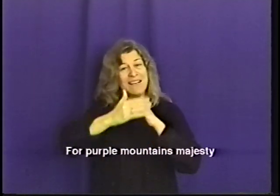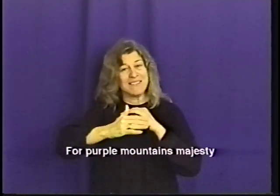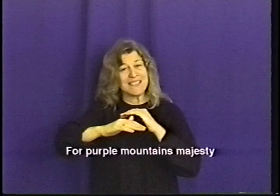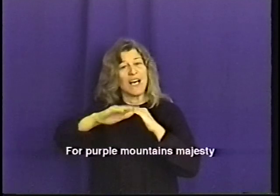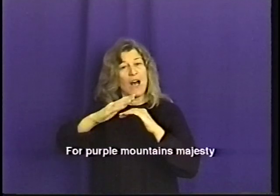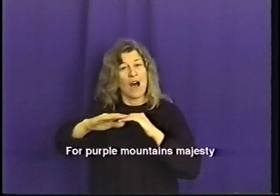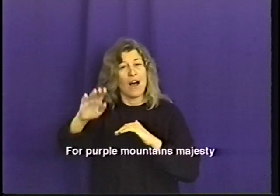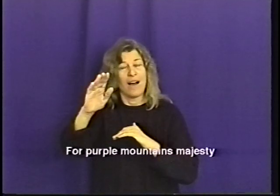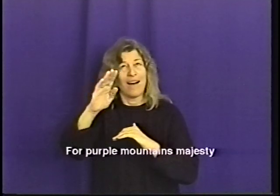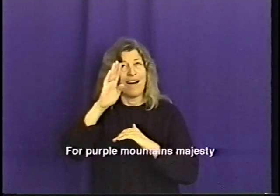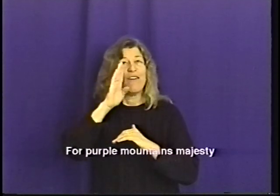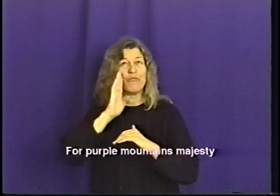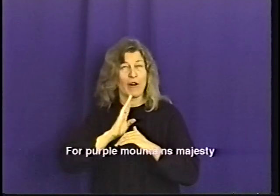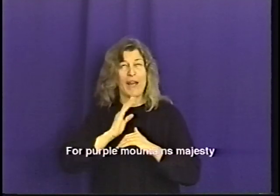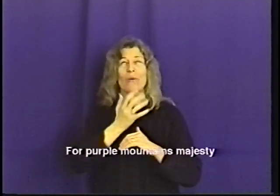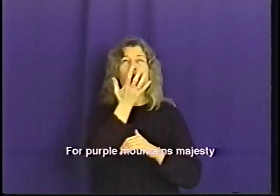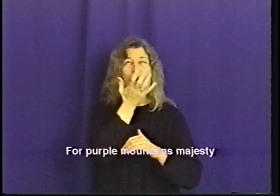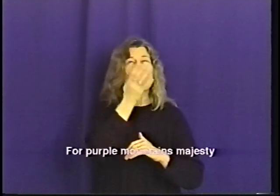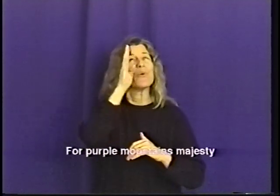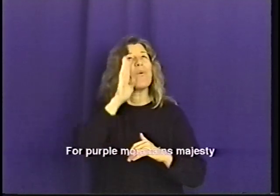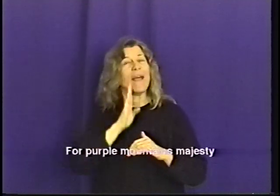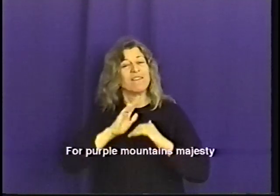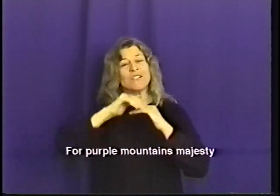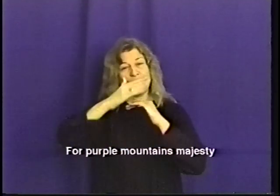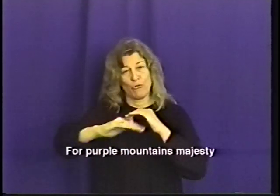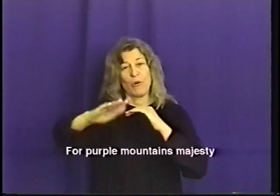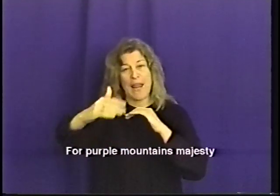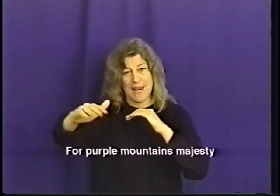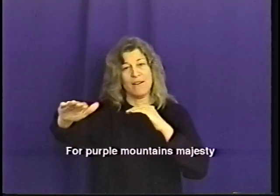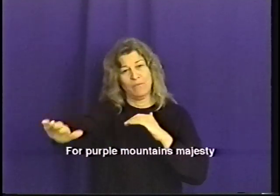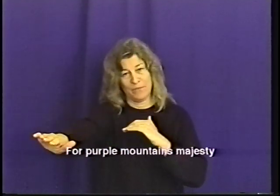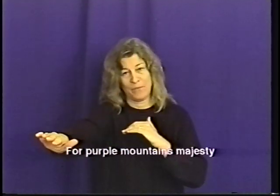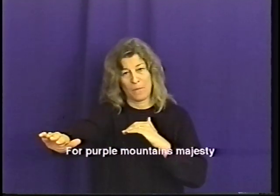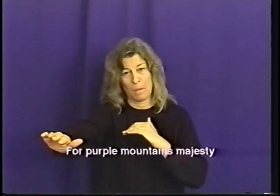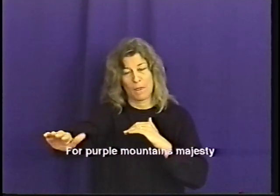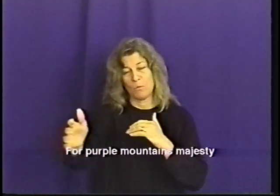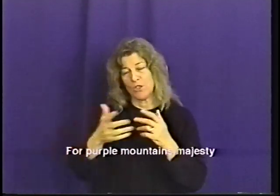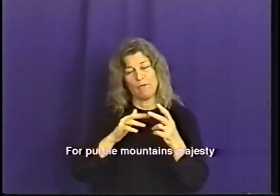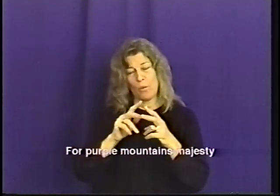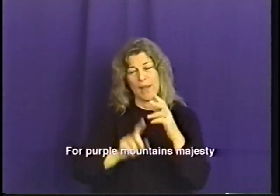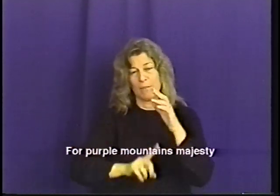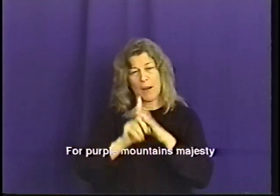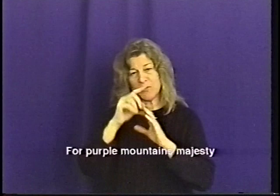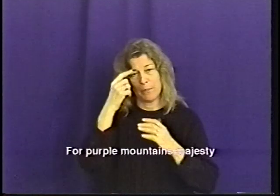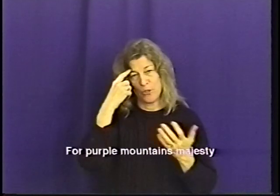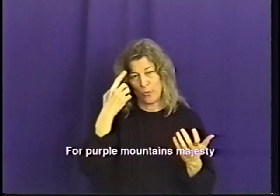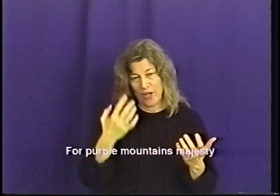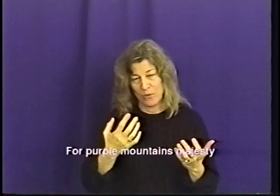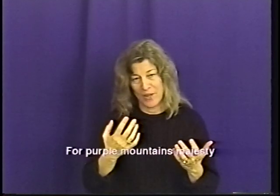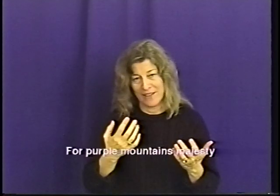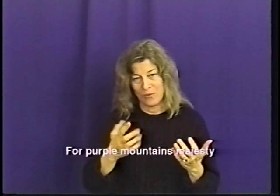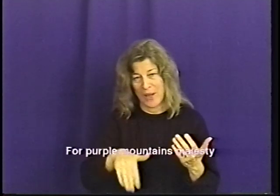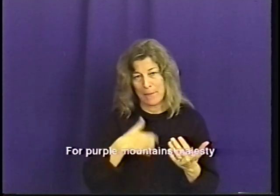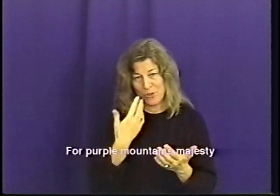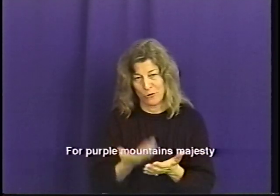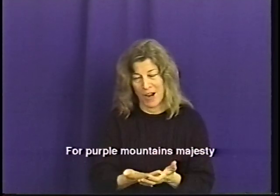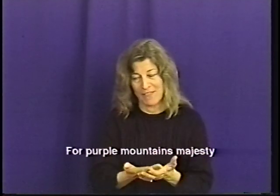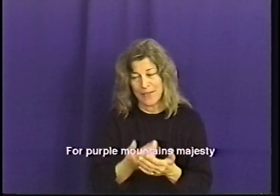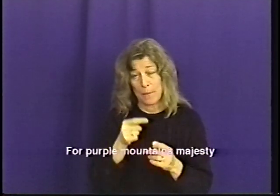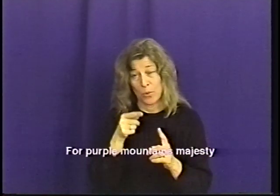waves of grain, or amber waves of grain, or whichever way it pops up in your brain when we happen to arrive at that point